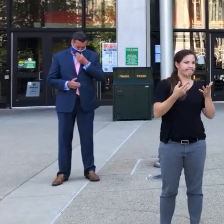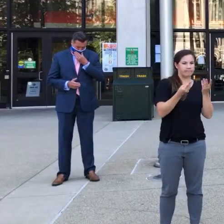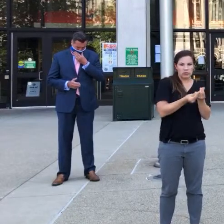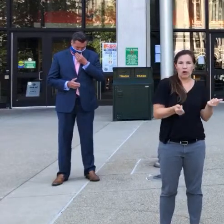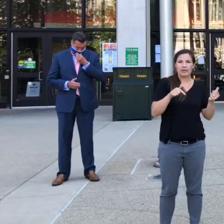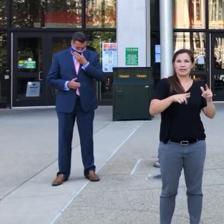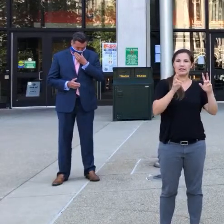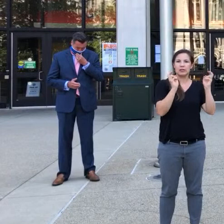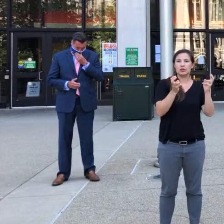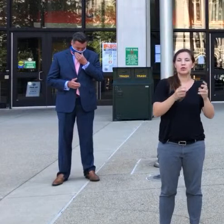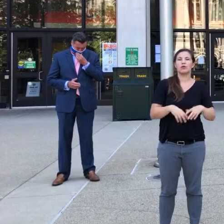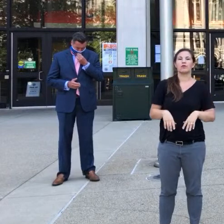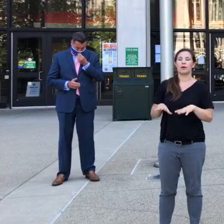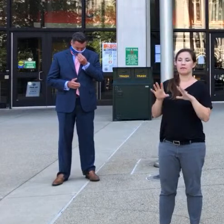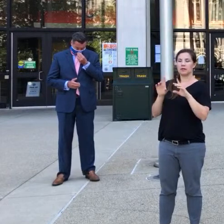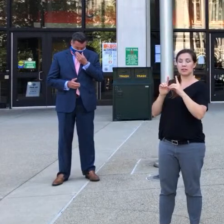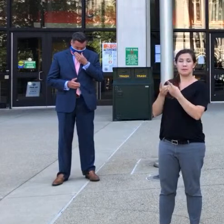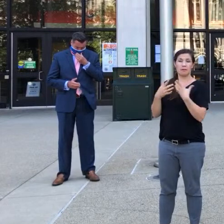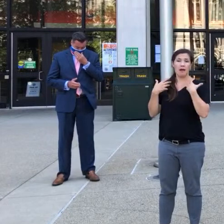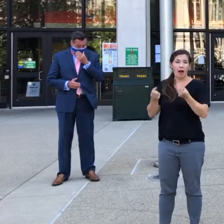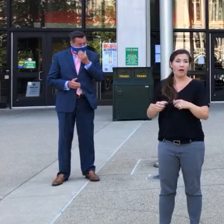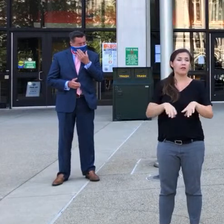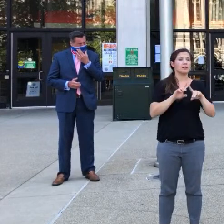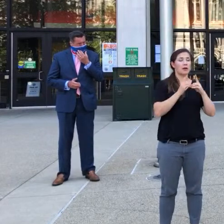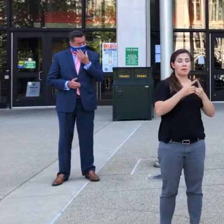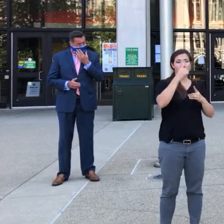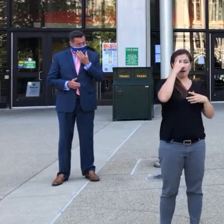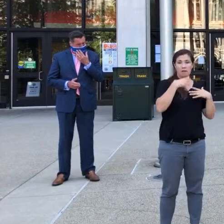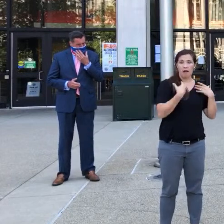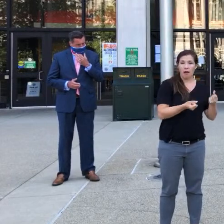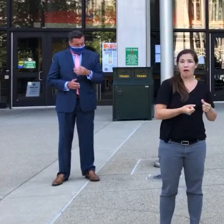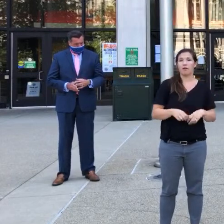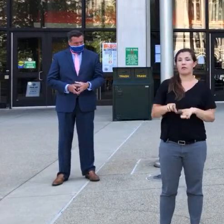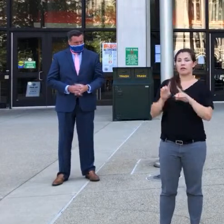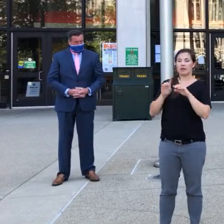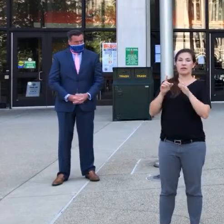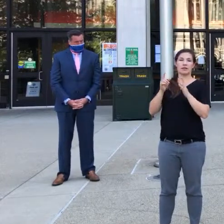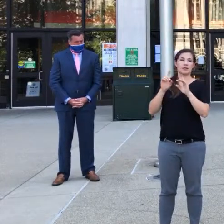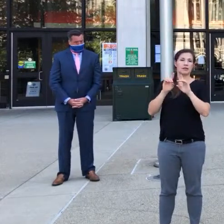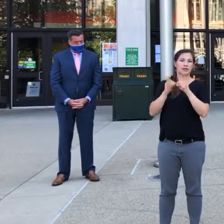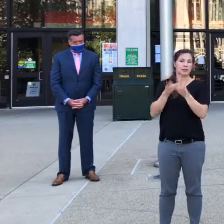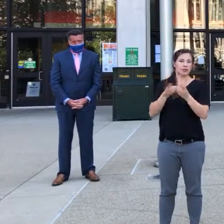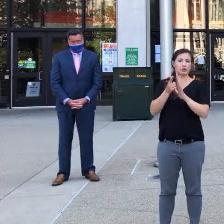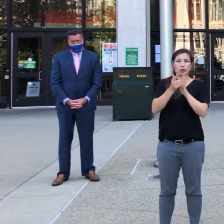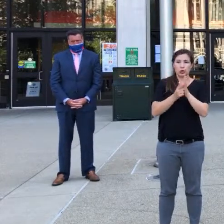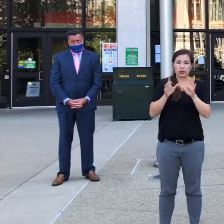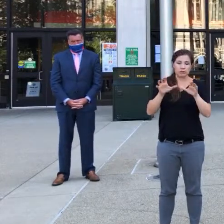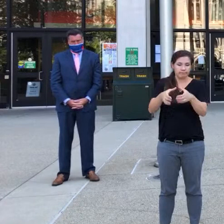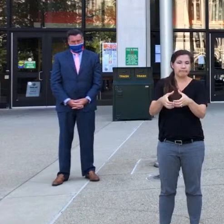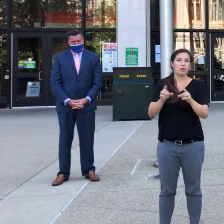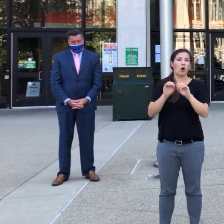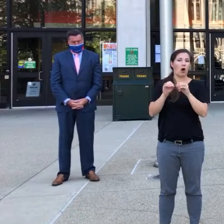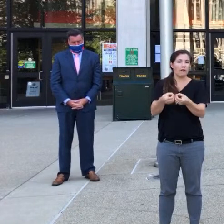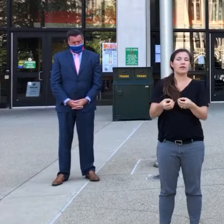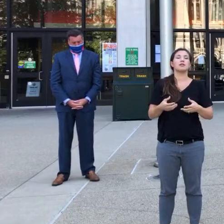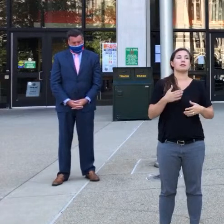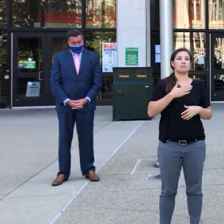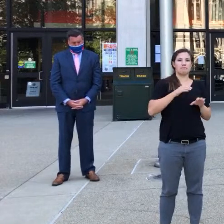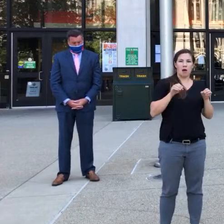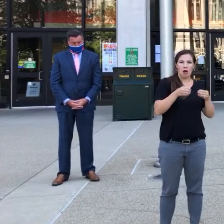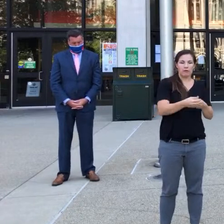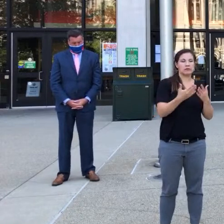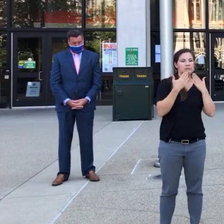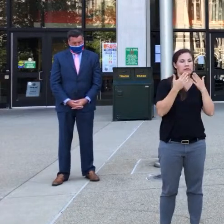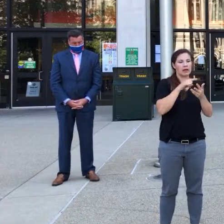Department of Mental Health, actually the District Attorney's office as well as my office. Some of them are here today. I want to thank them for the work that they do